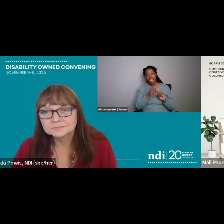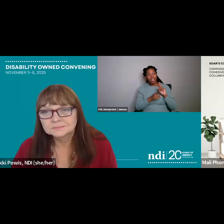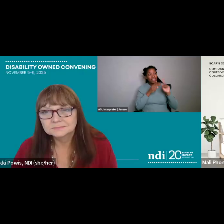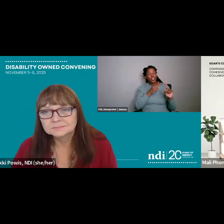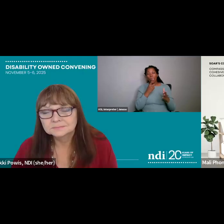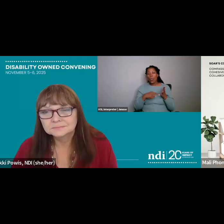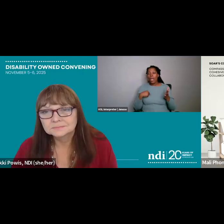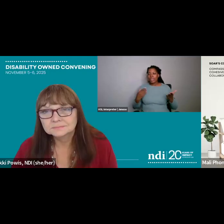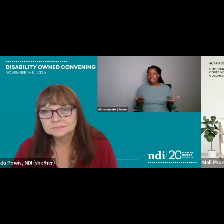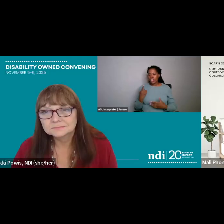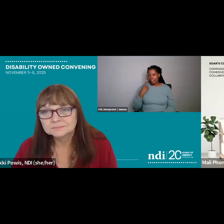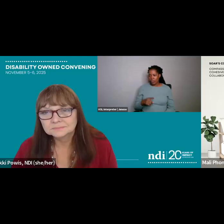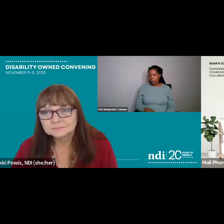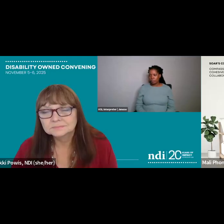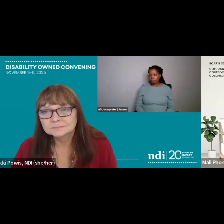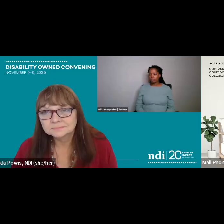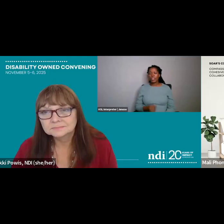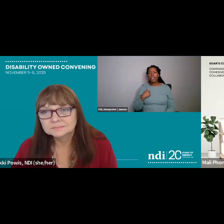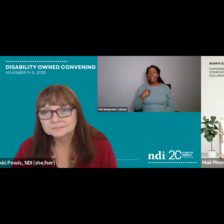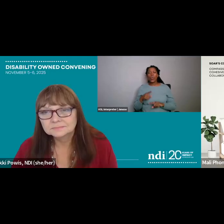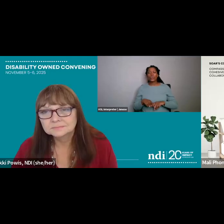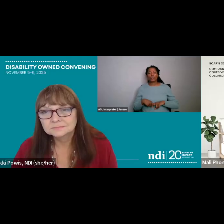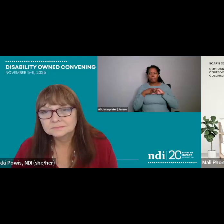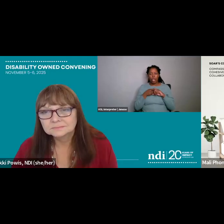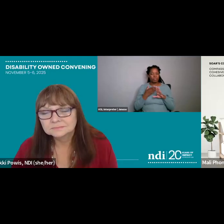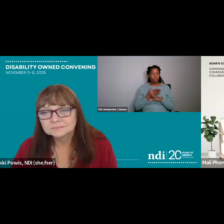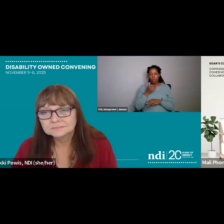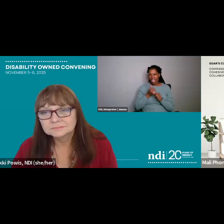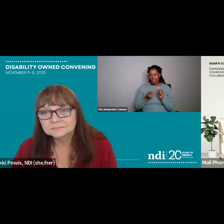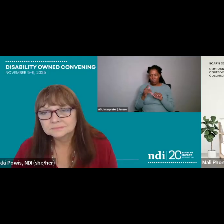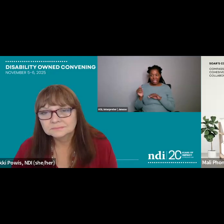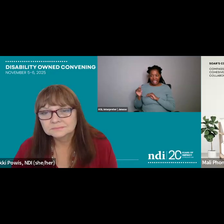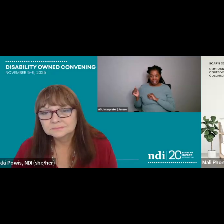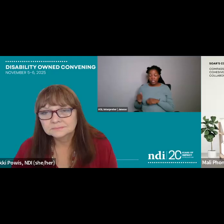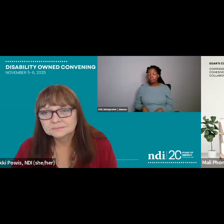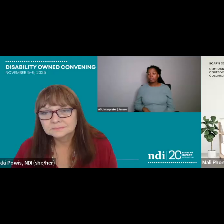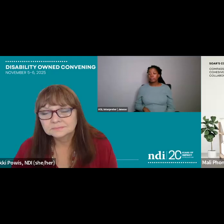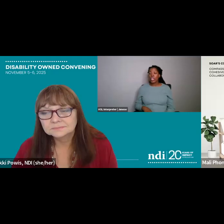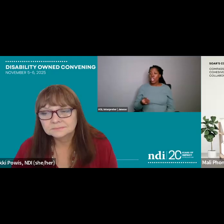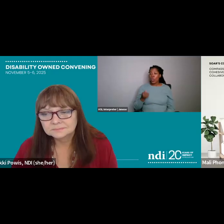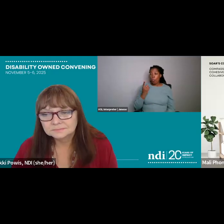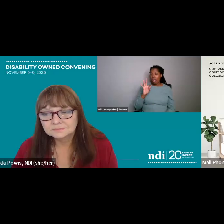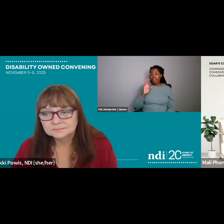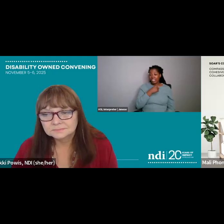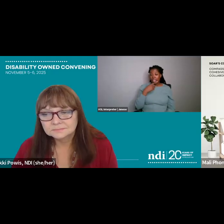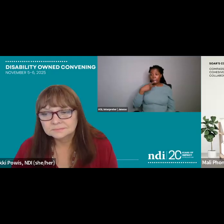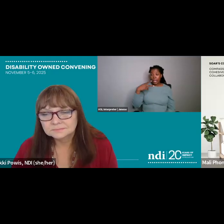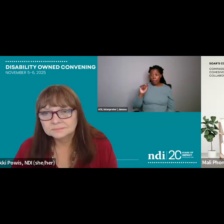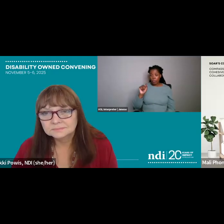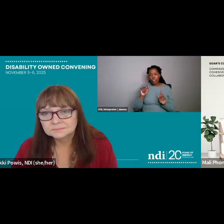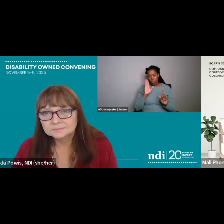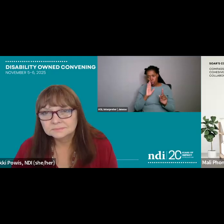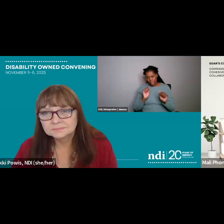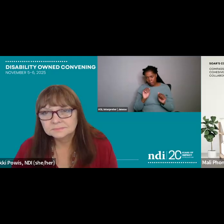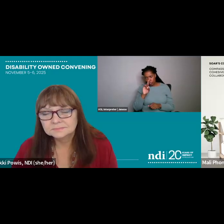pause, Nikki, for something before everybody drops off. In one of the slides, because you're going to be able to download it, there is another